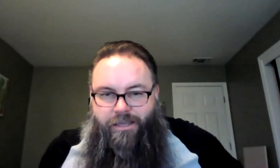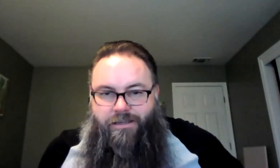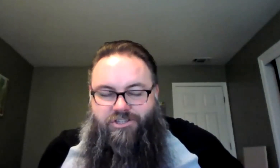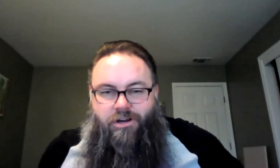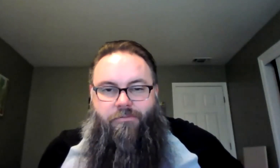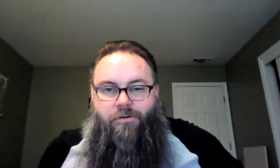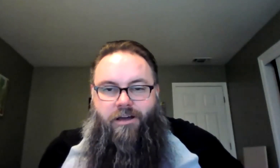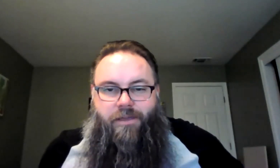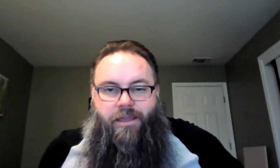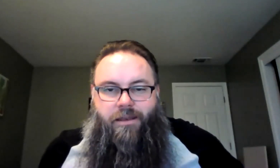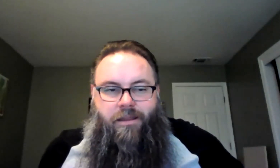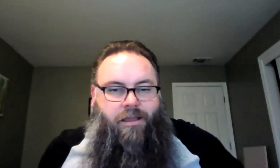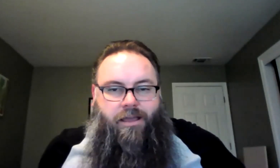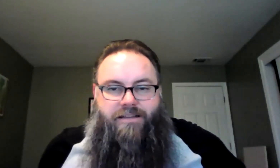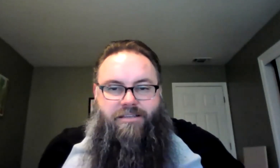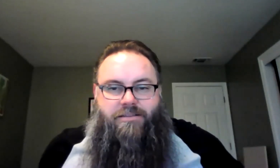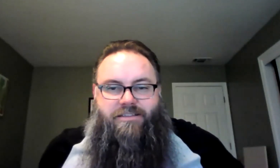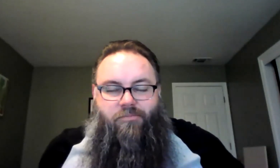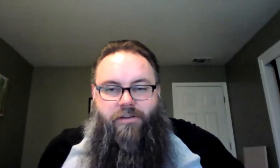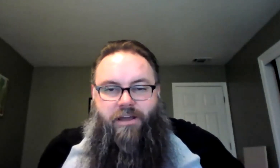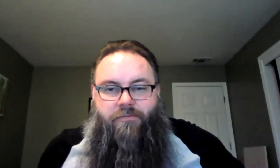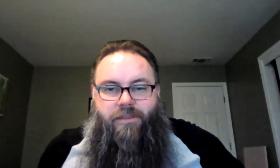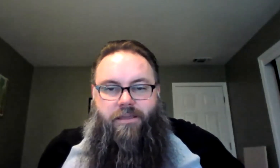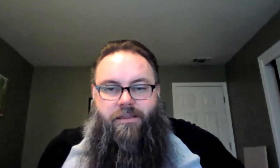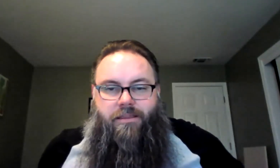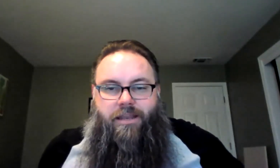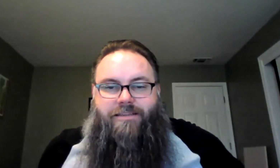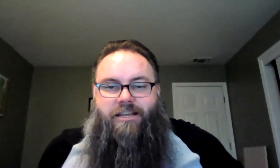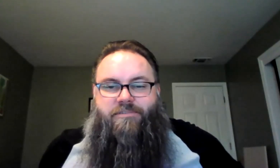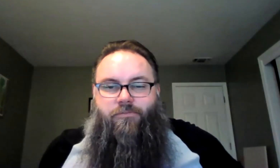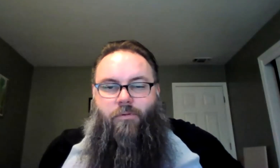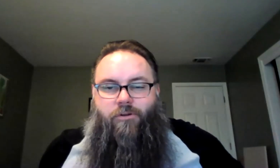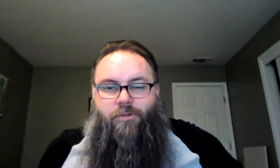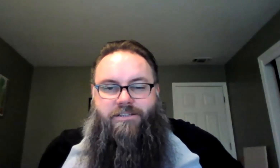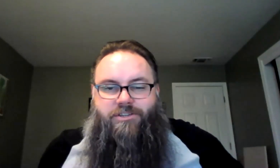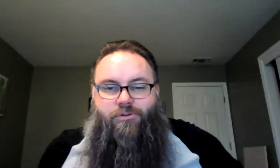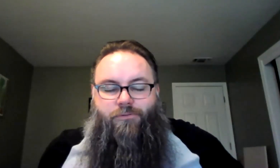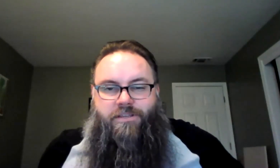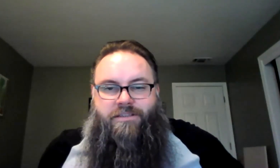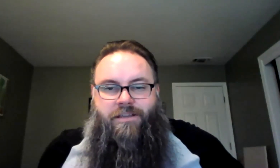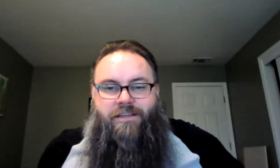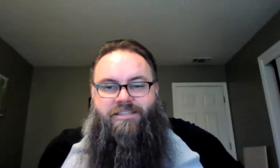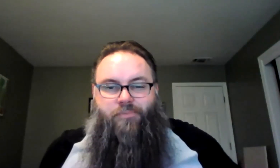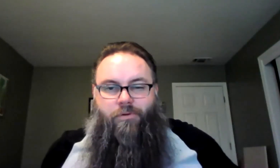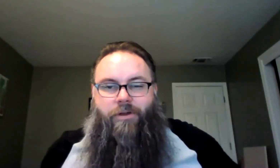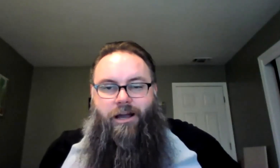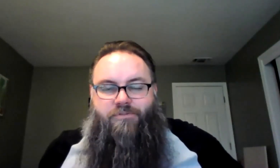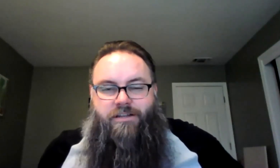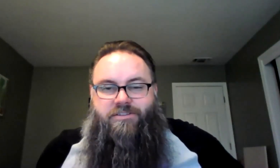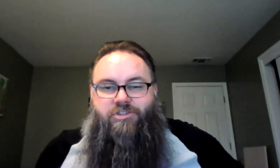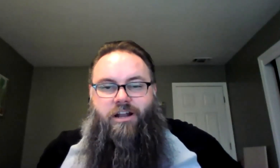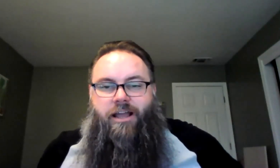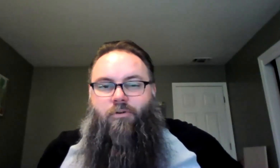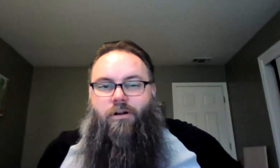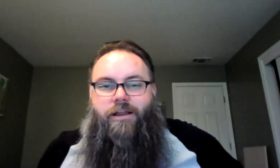over to Johnny because Johnny wrote up an excellent summary of kind of the next steps of what we are planning to do for this temporary